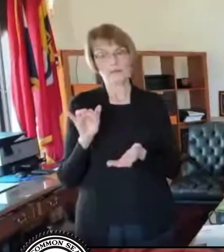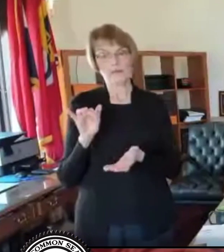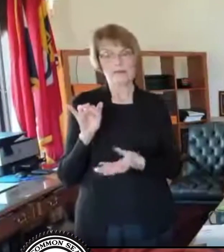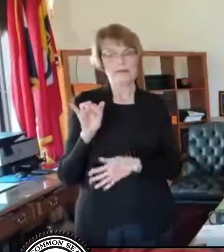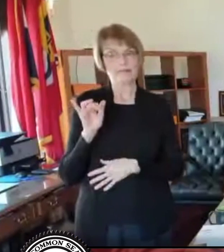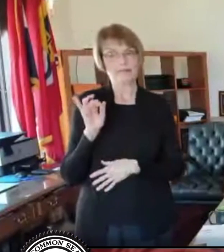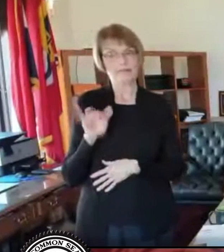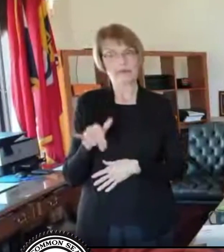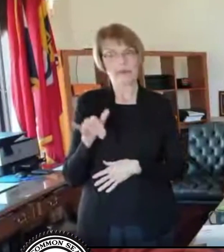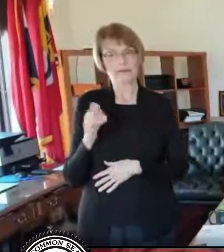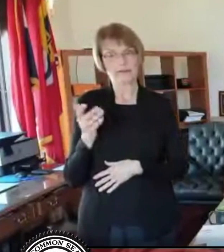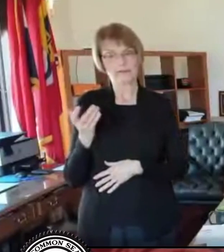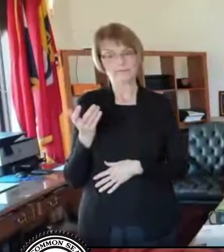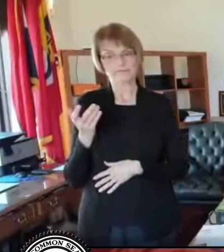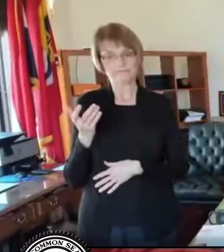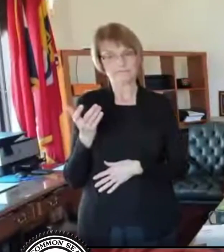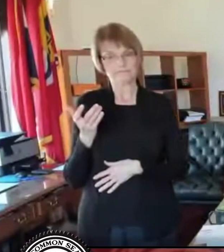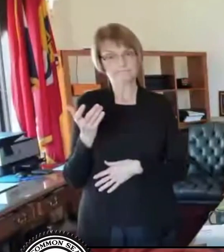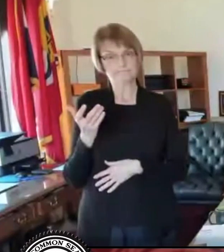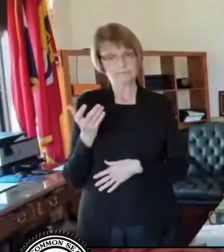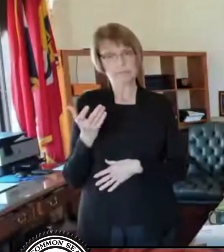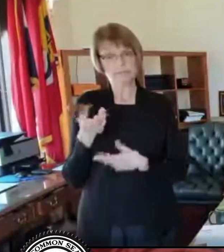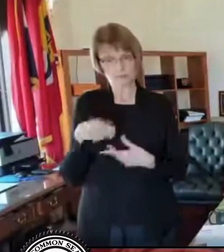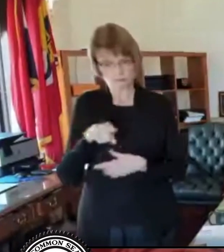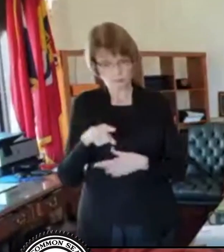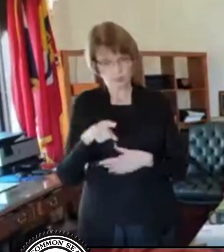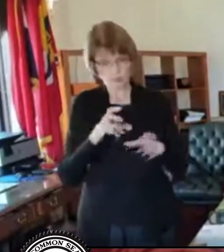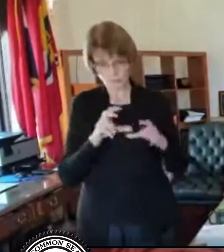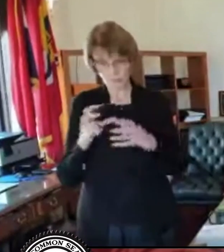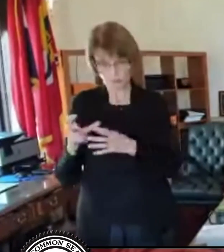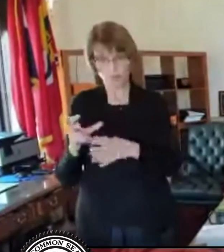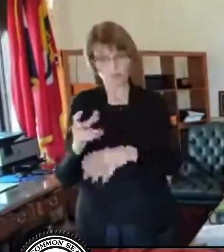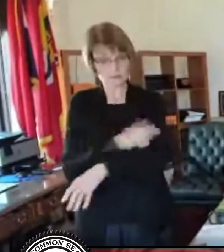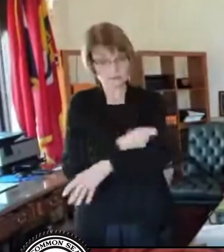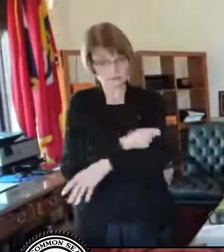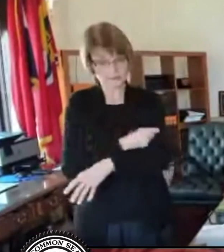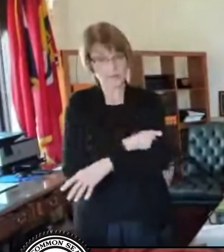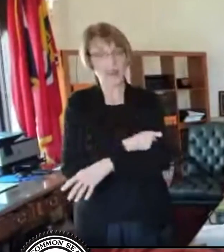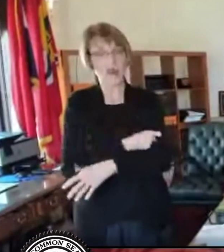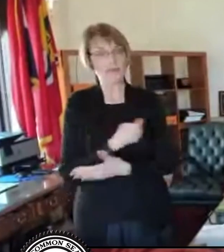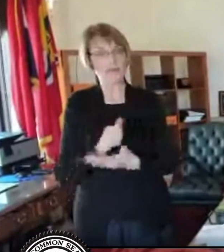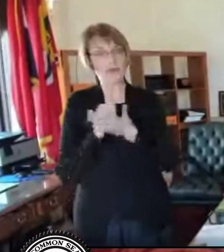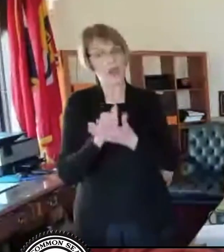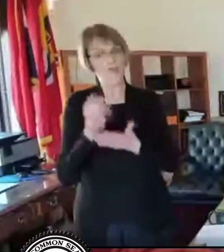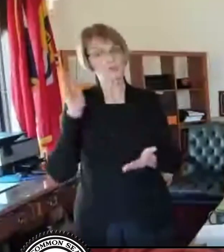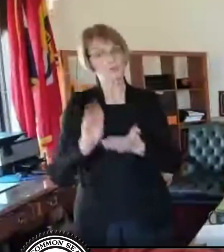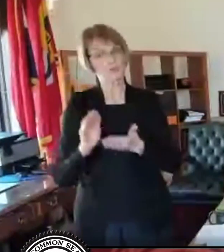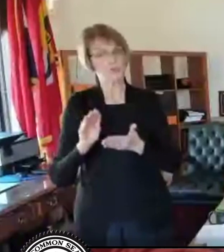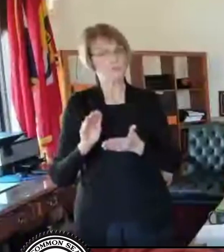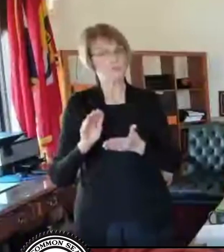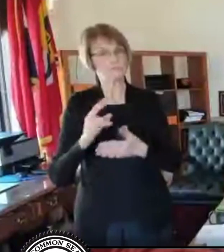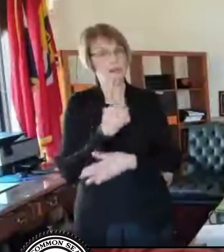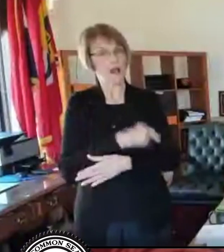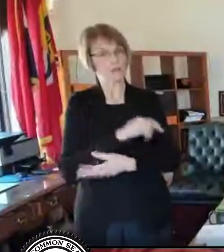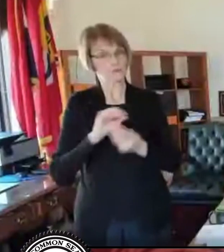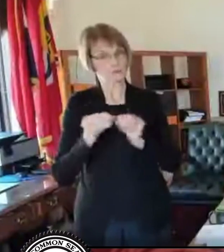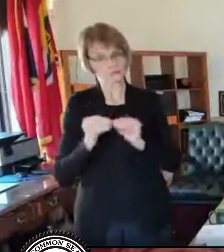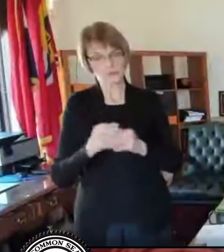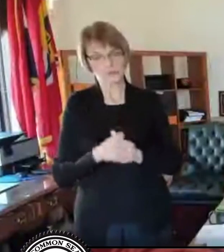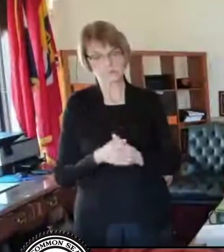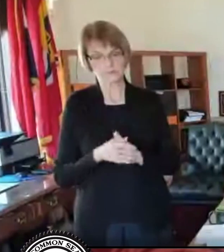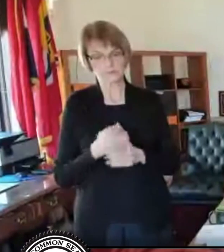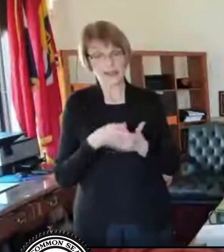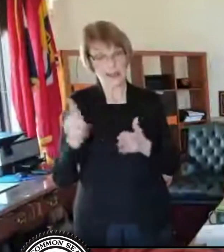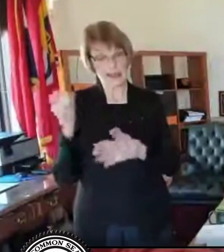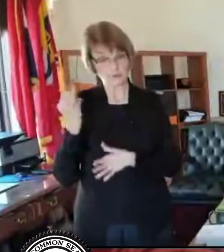our hospitalization numbers down. Just anecdotally, and I mentioned this on Friday, but our police